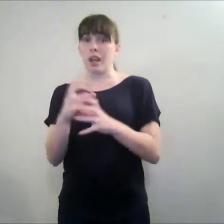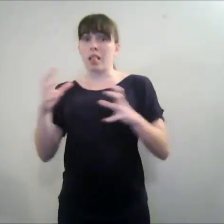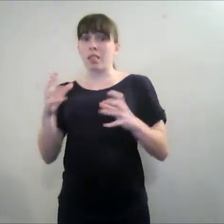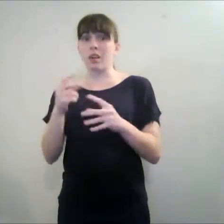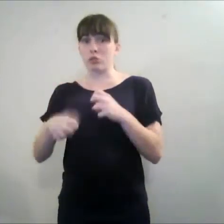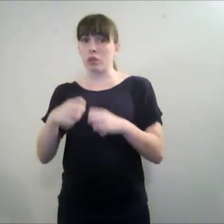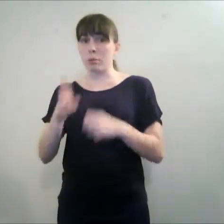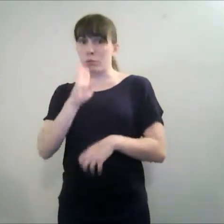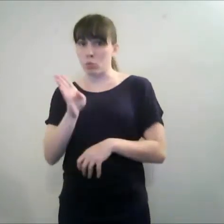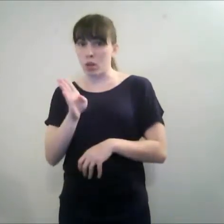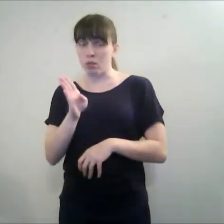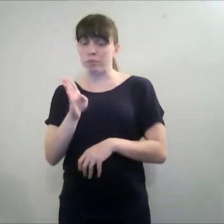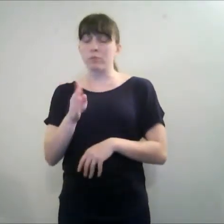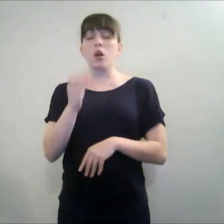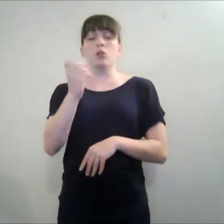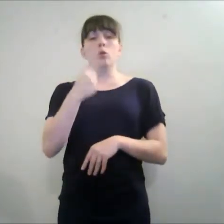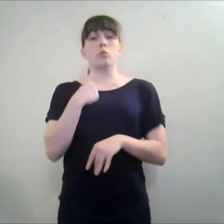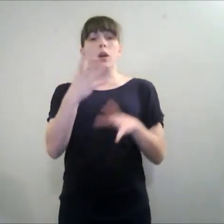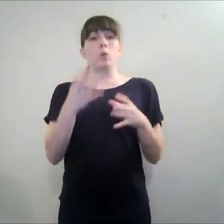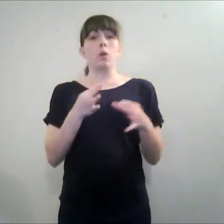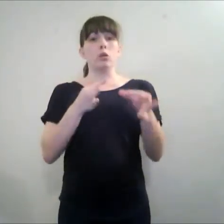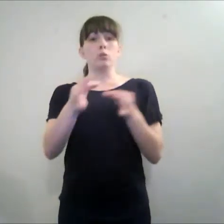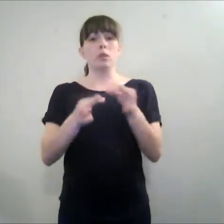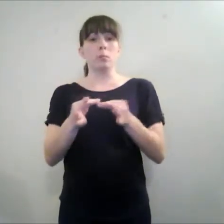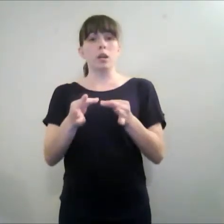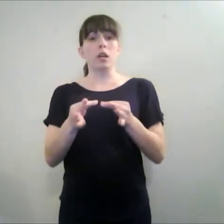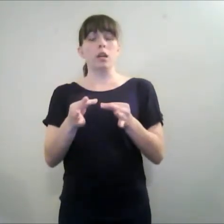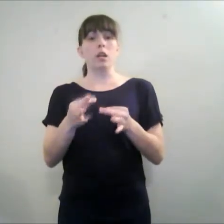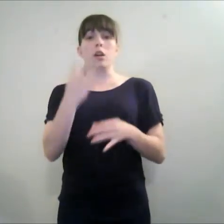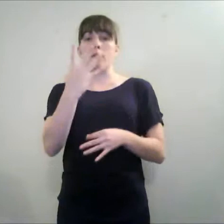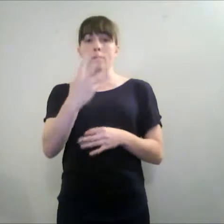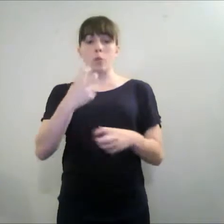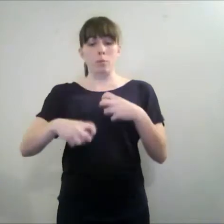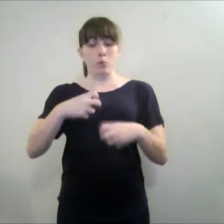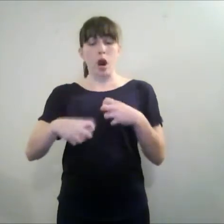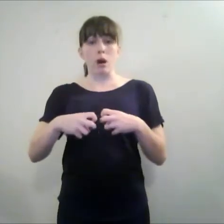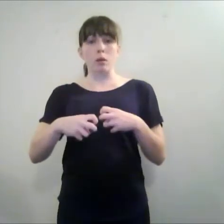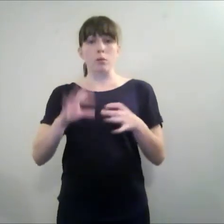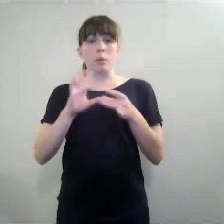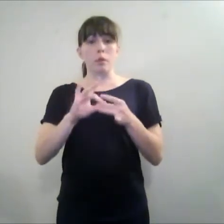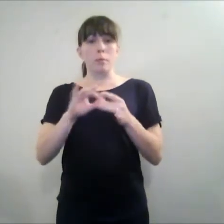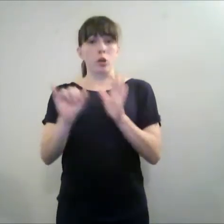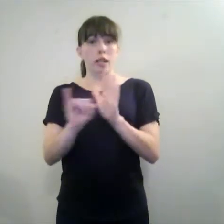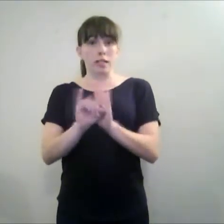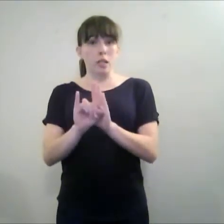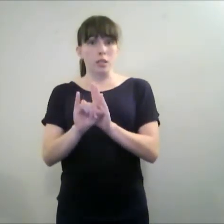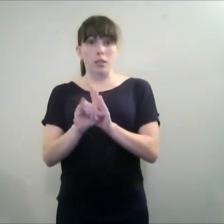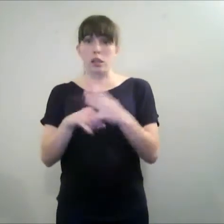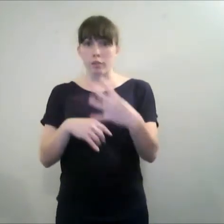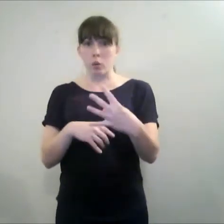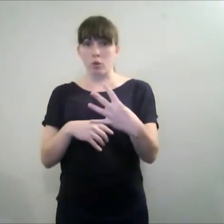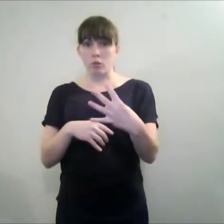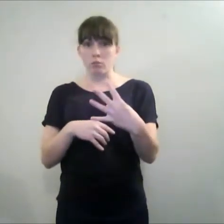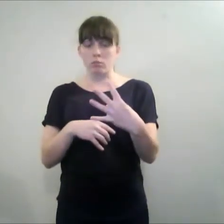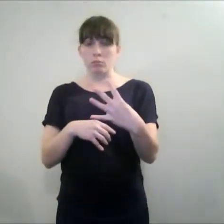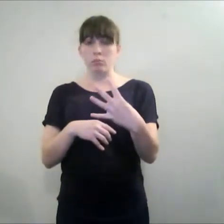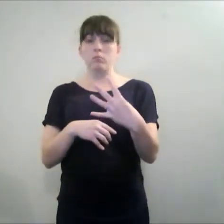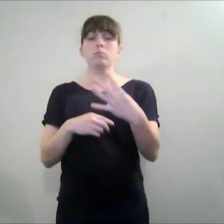4 sort of problems about it, and then I'll suggest a solution which hopefully you might find interesting. So just to frame